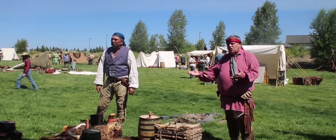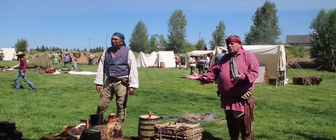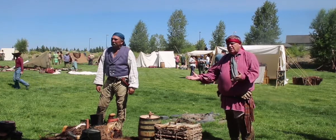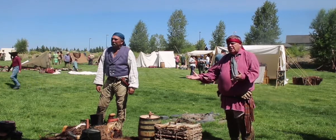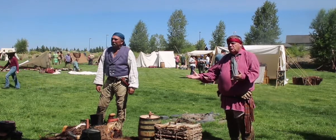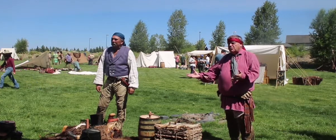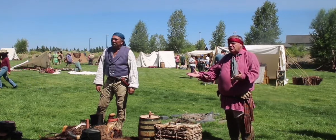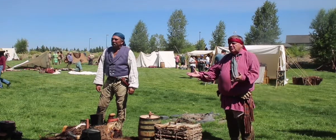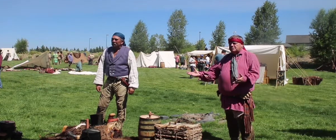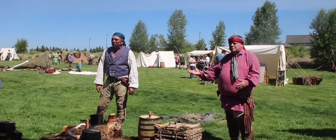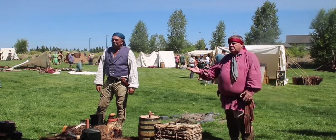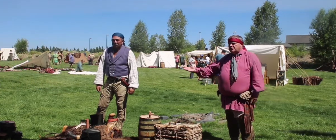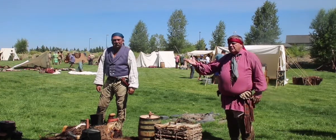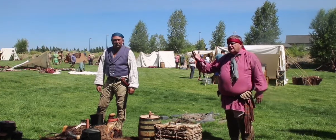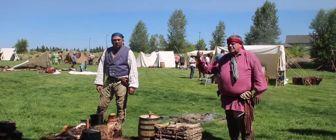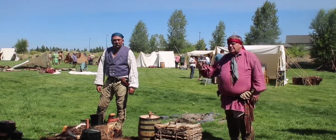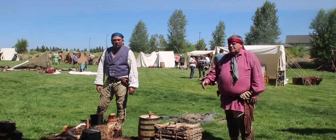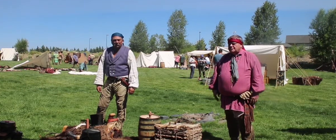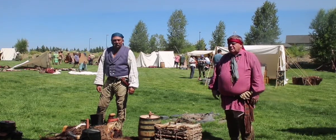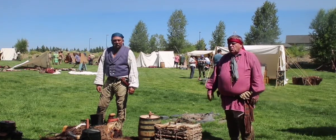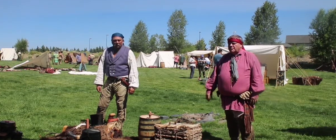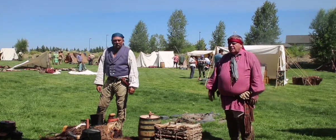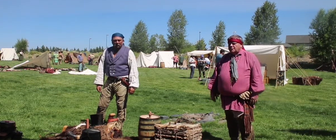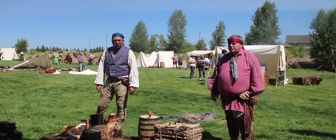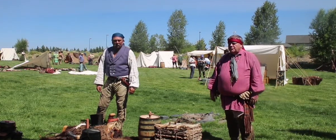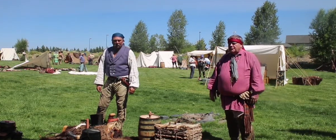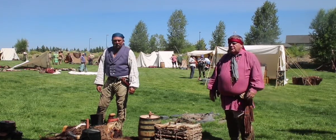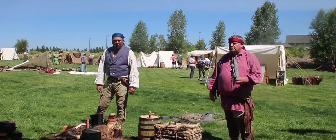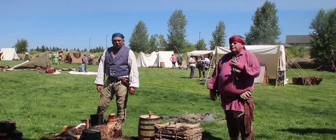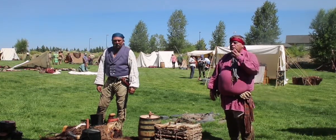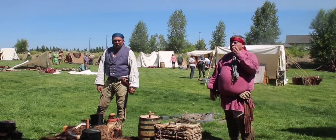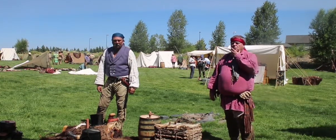to get a really good looking woman to come with you if you're burning her with